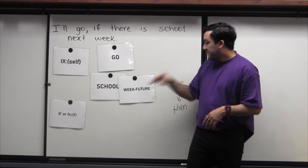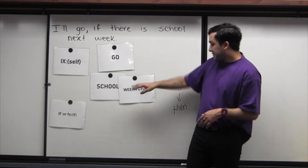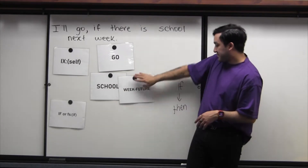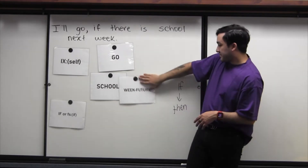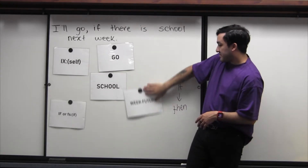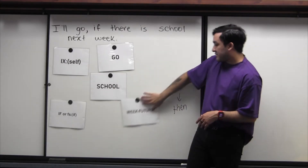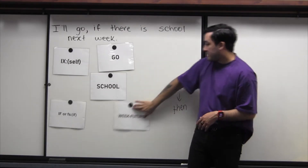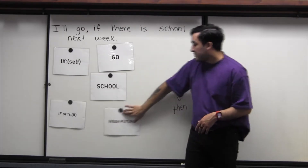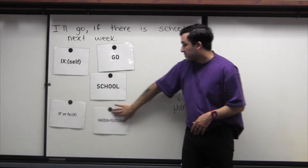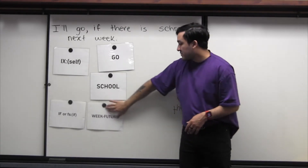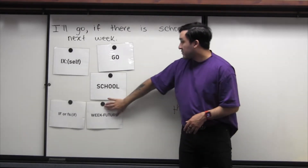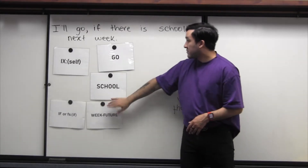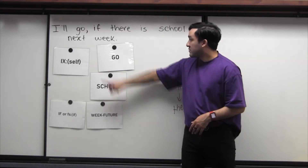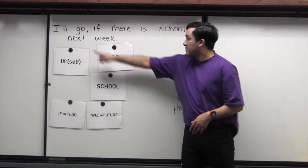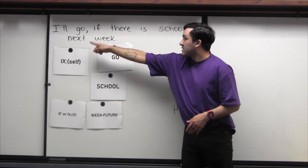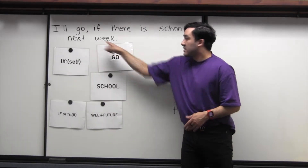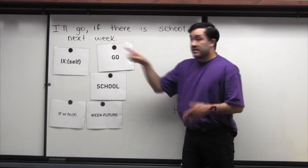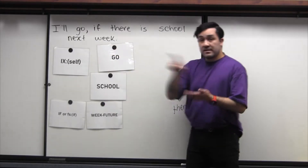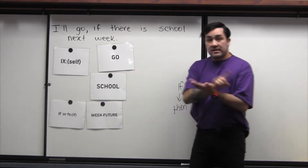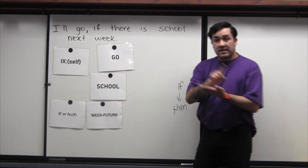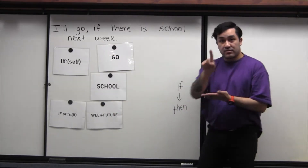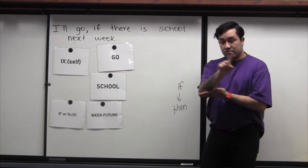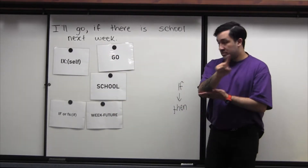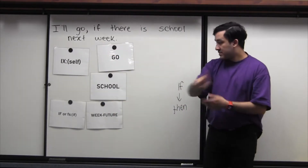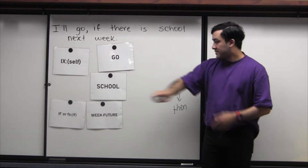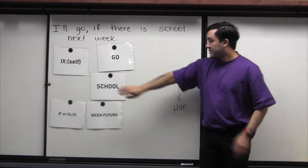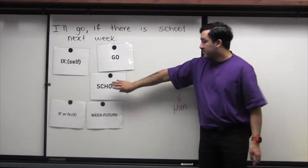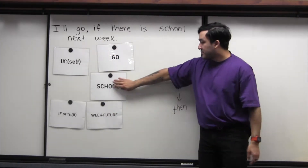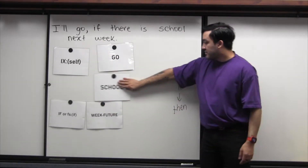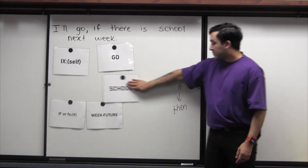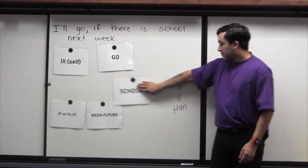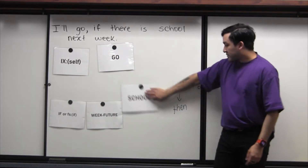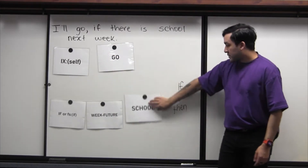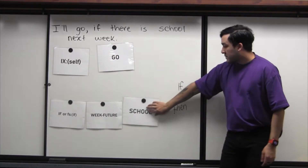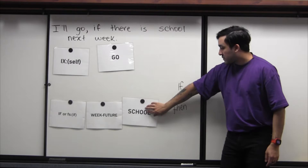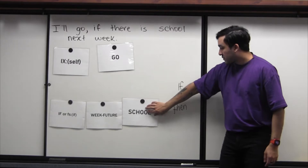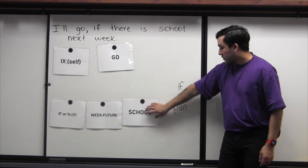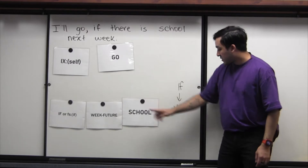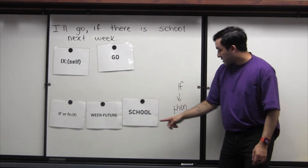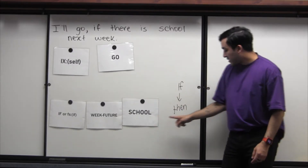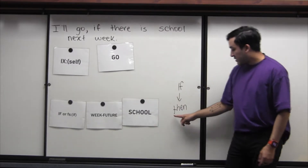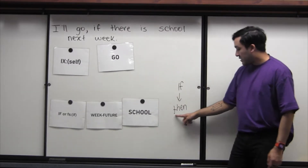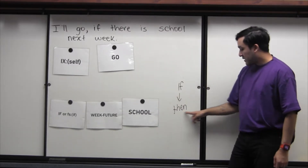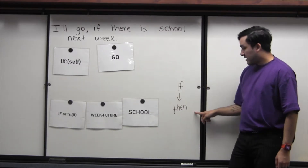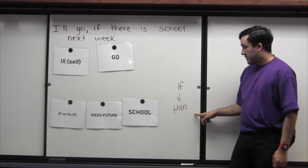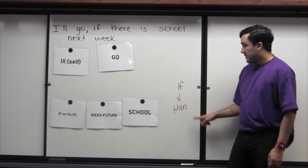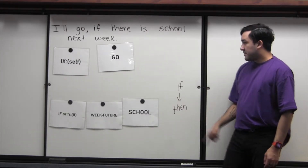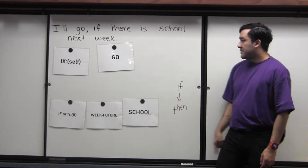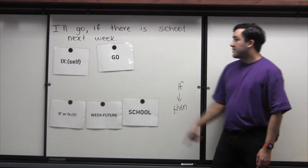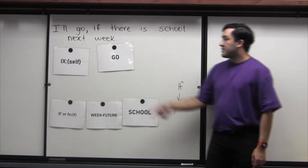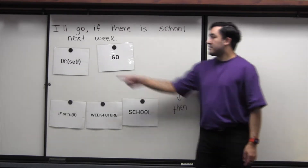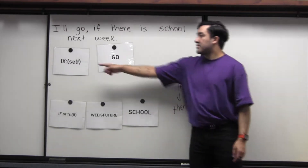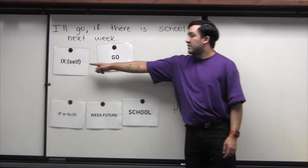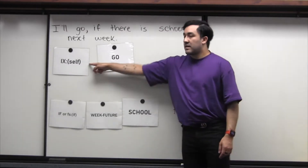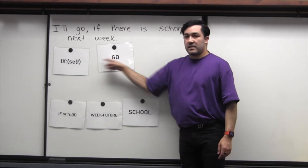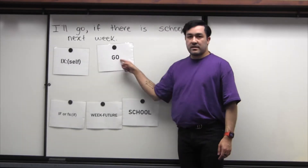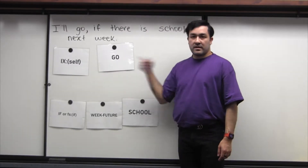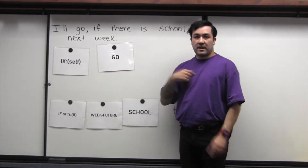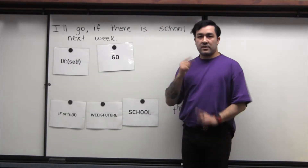there's a quick review of all of that. So if next week, 1 week into the future, school, then I will